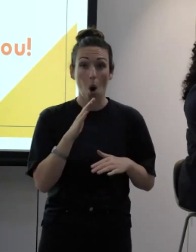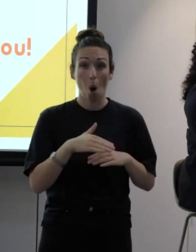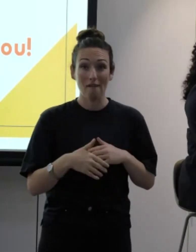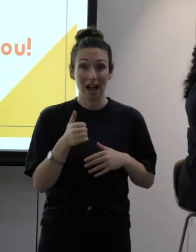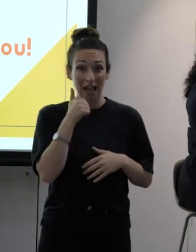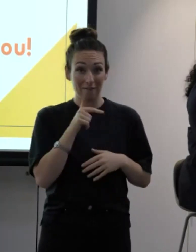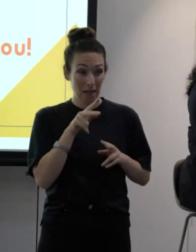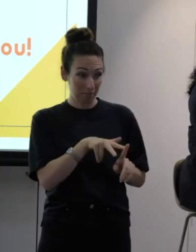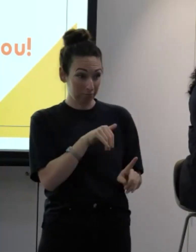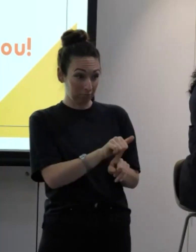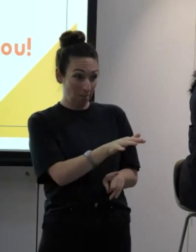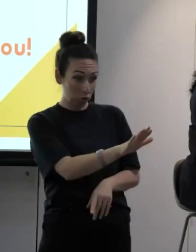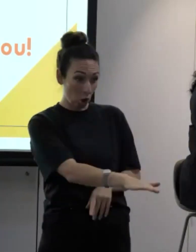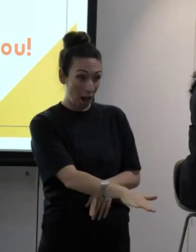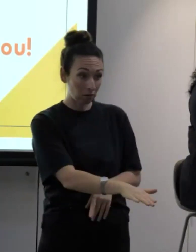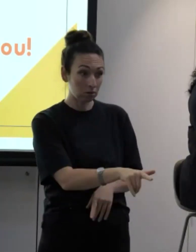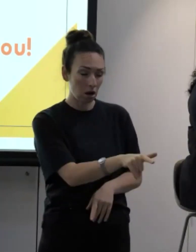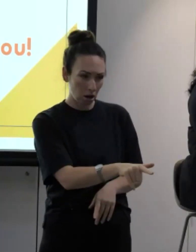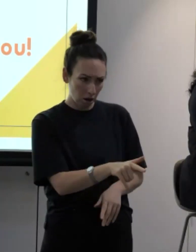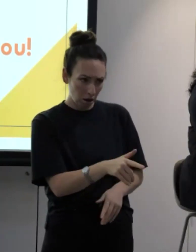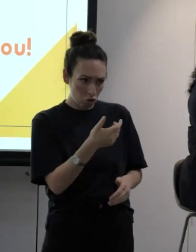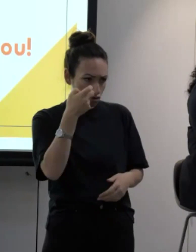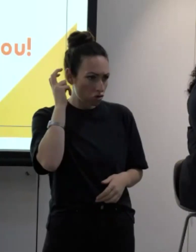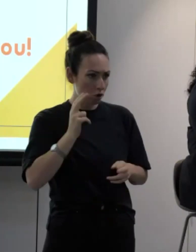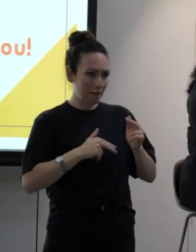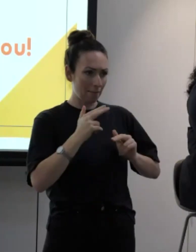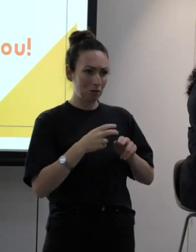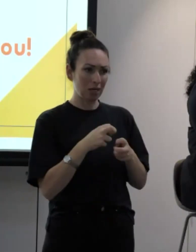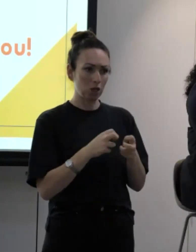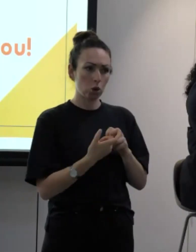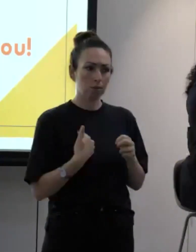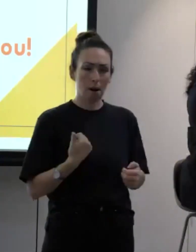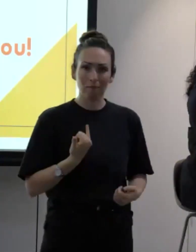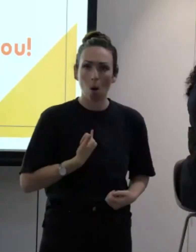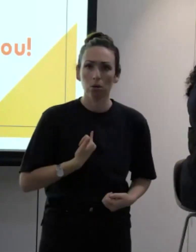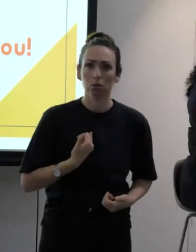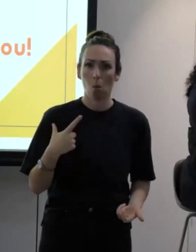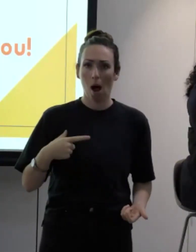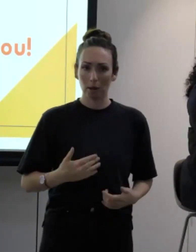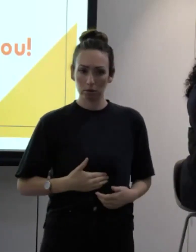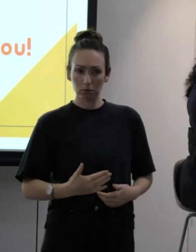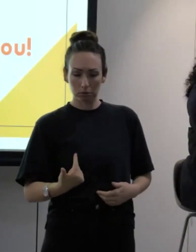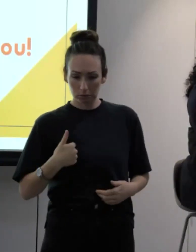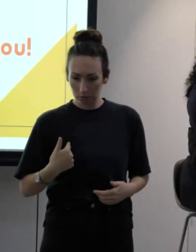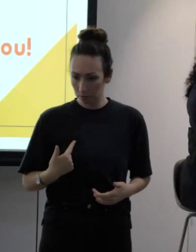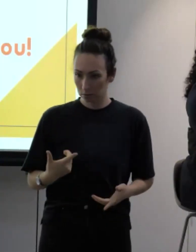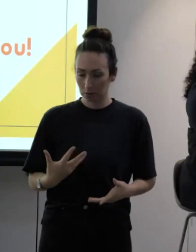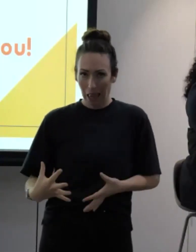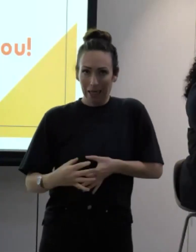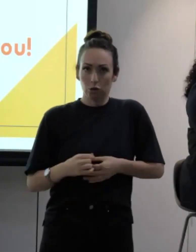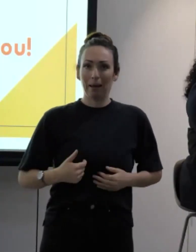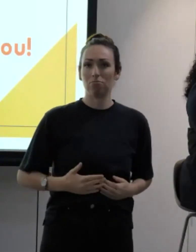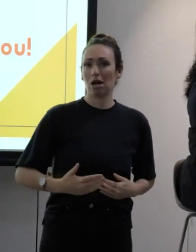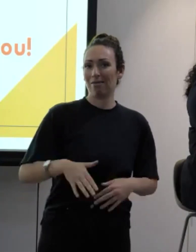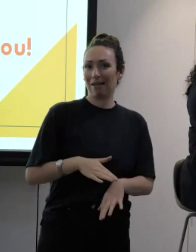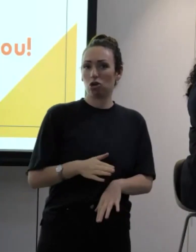do this or because I did this during pregnancy? And that obviously is very damaging. And we can't say with certainty whether certain risk factors, because you